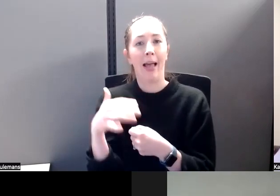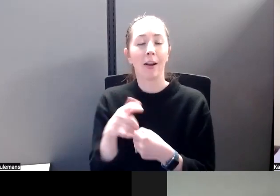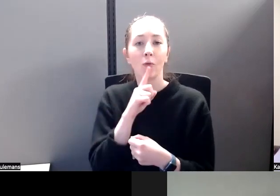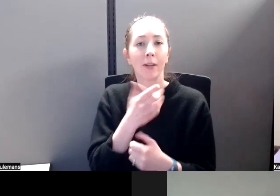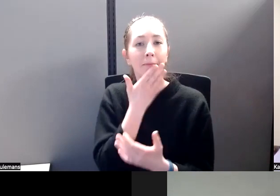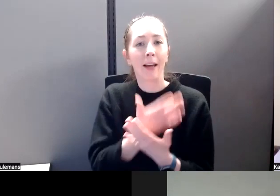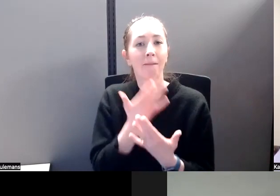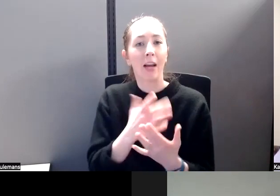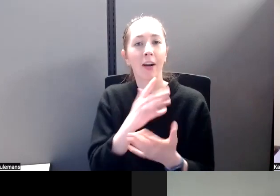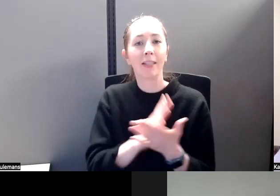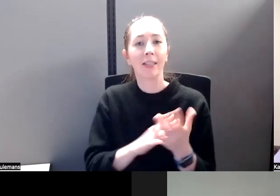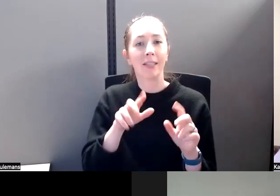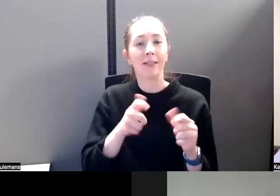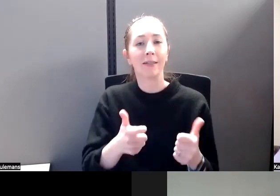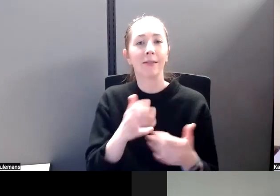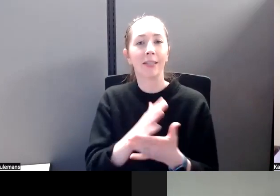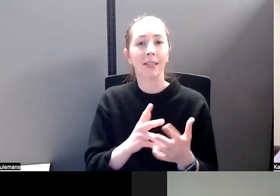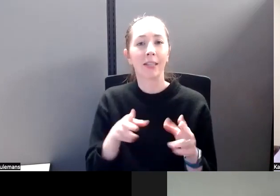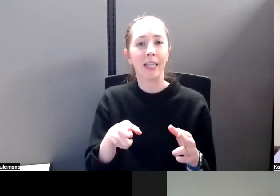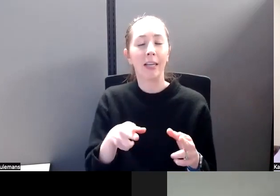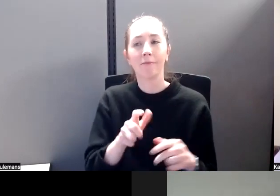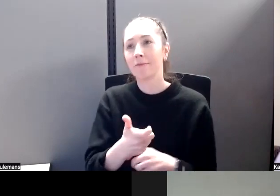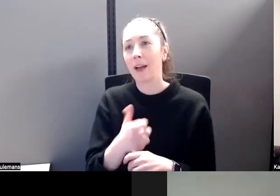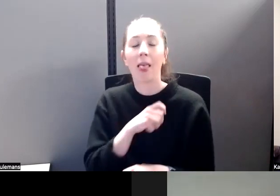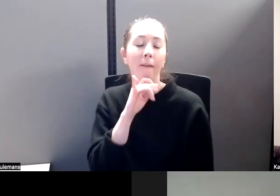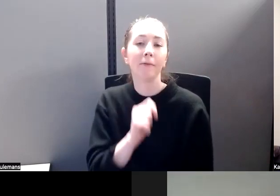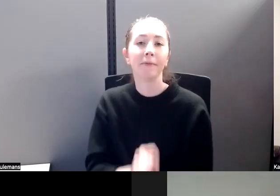scene. It's my favorite scene.